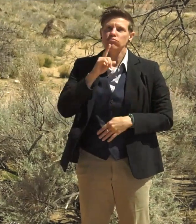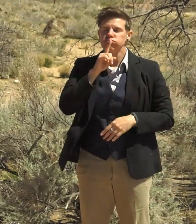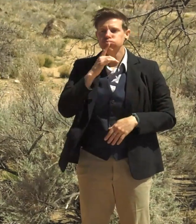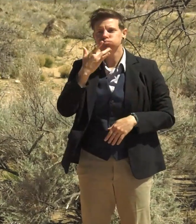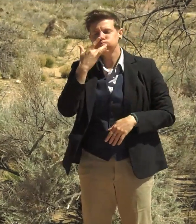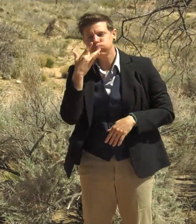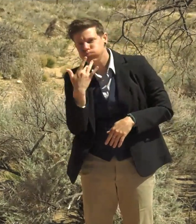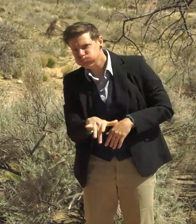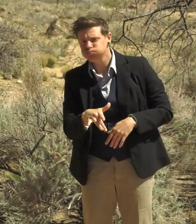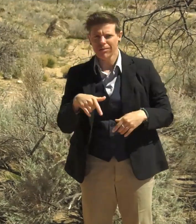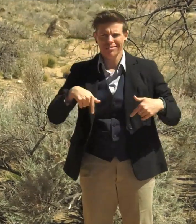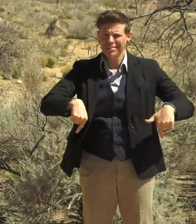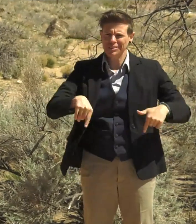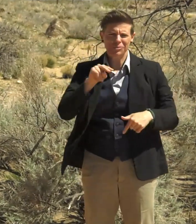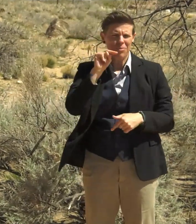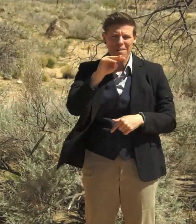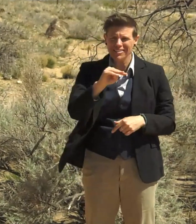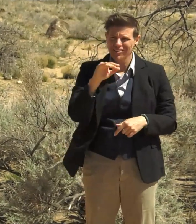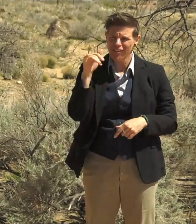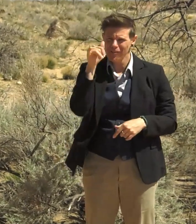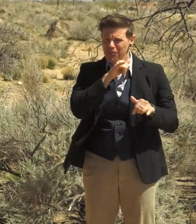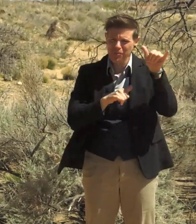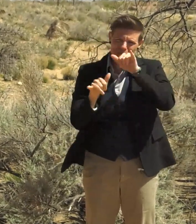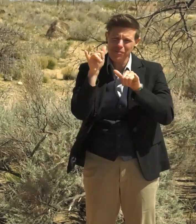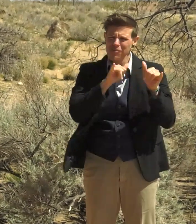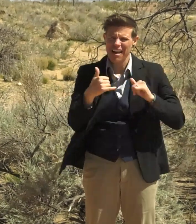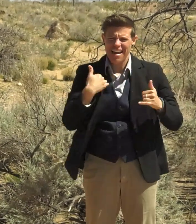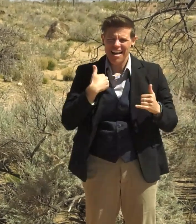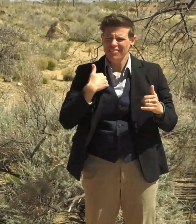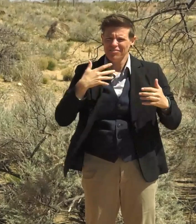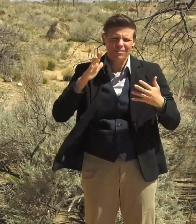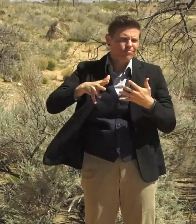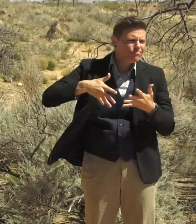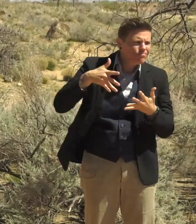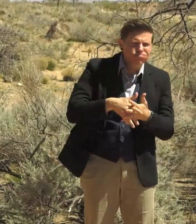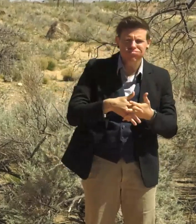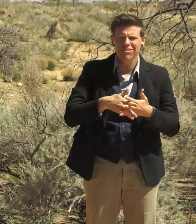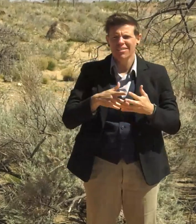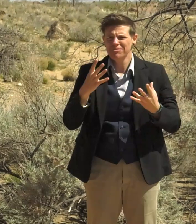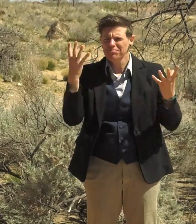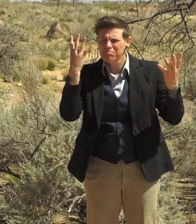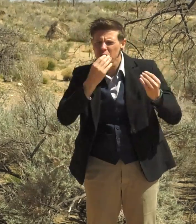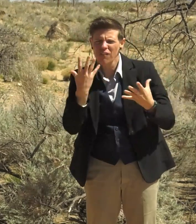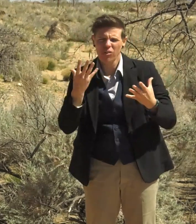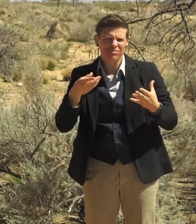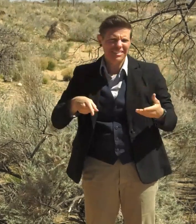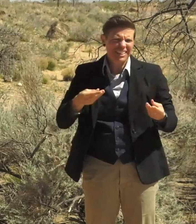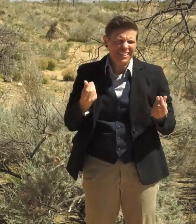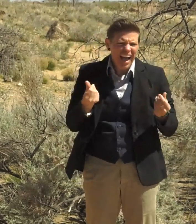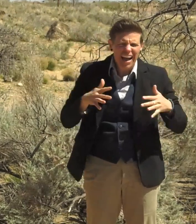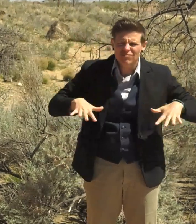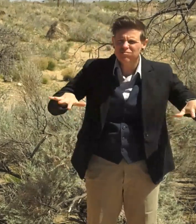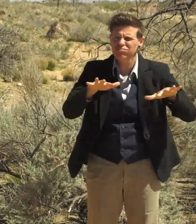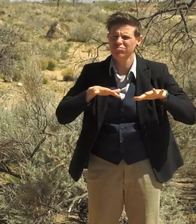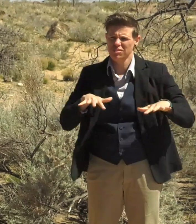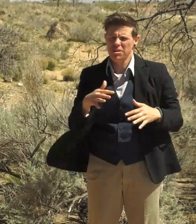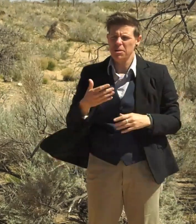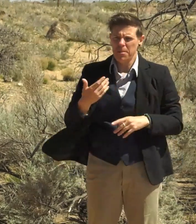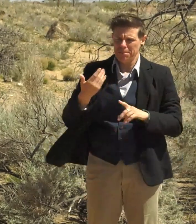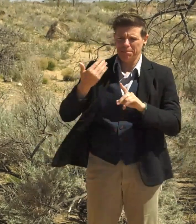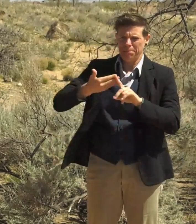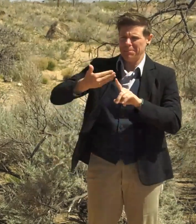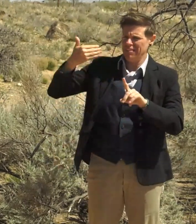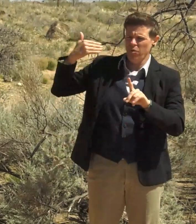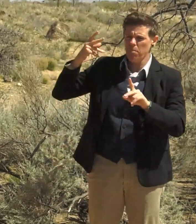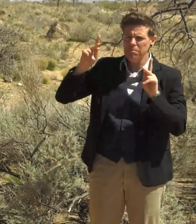heritage here in New Mexico of a land-based people and people who were visionary before us, who fell in love with this landscape and fought to protect